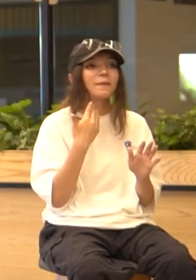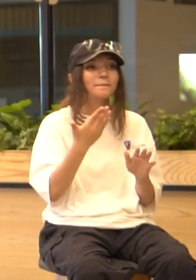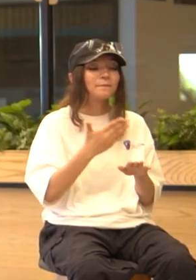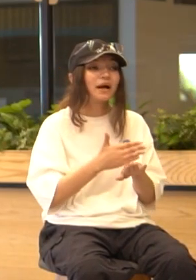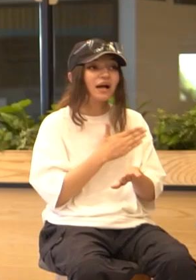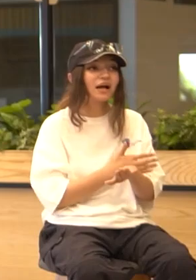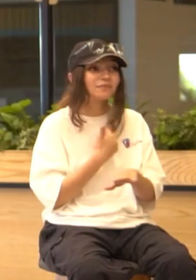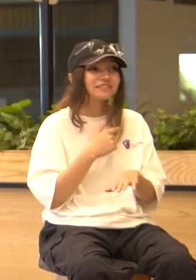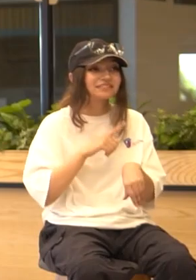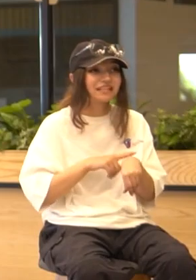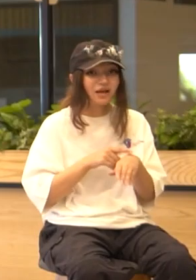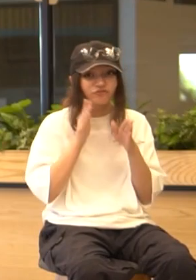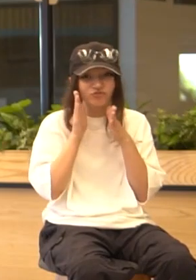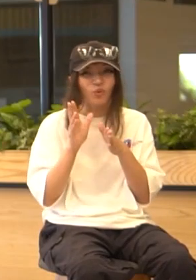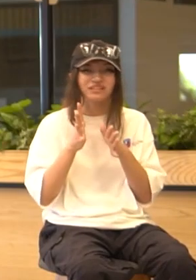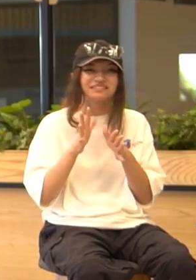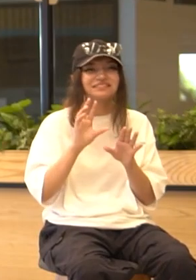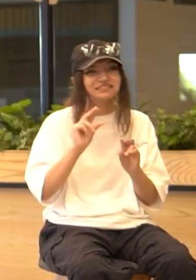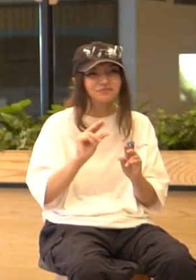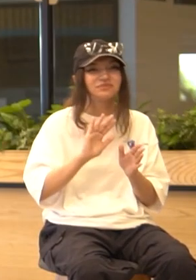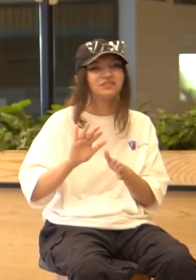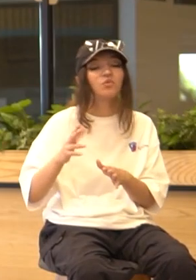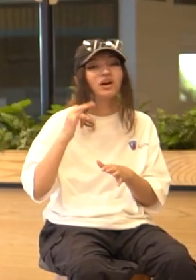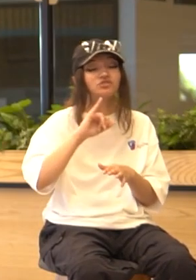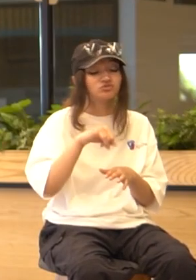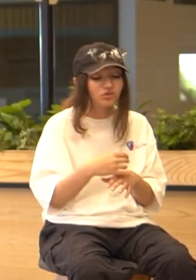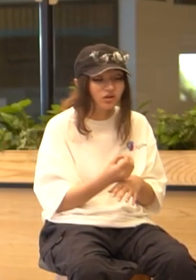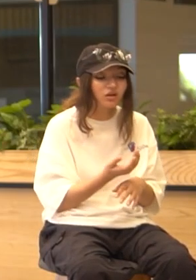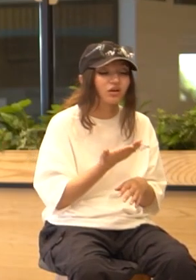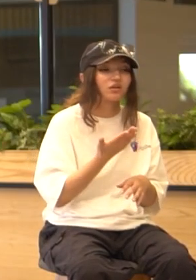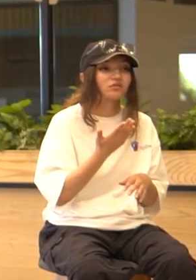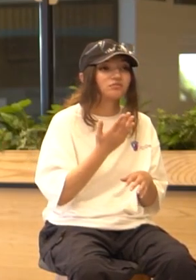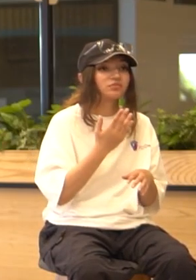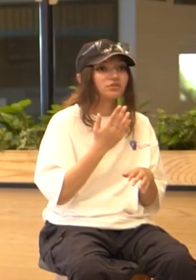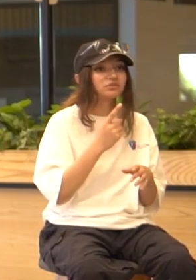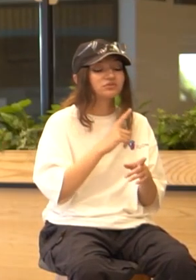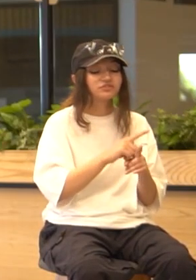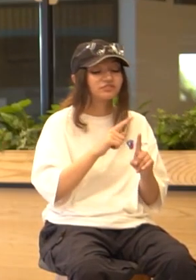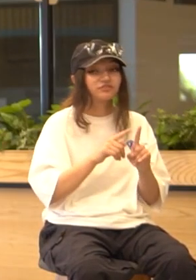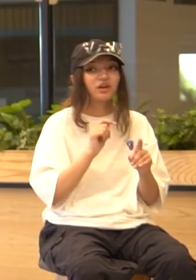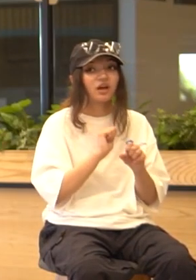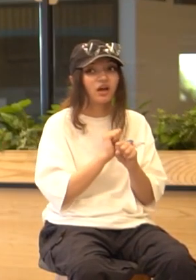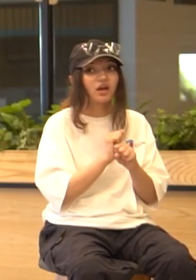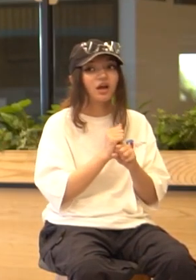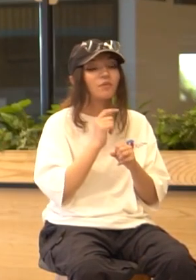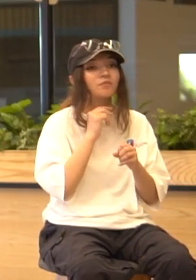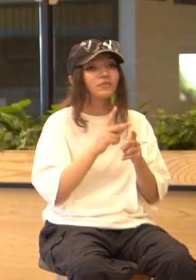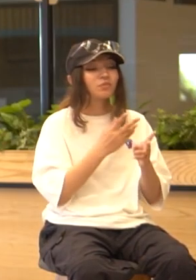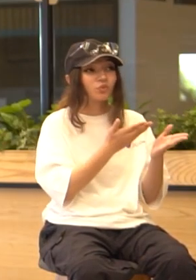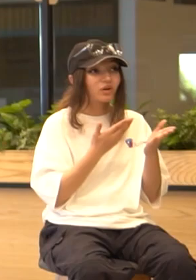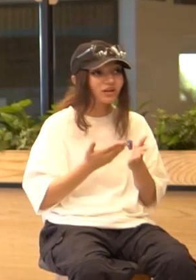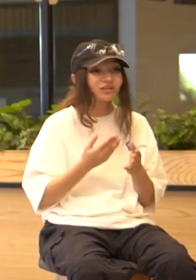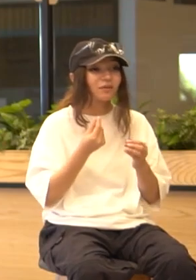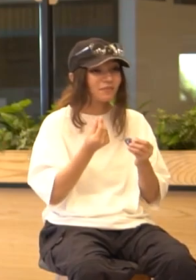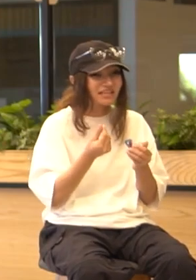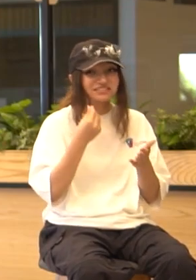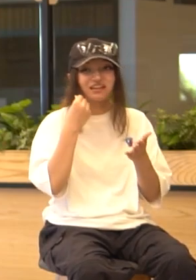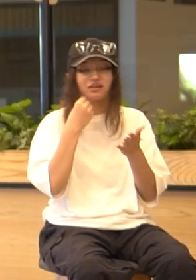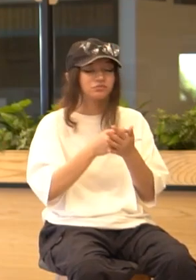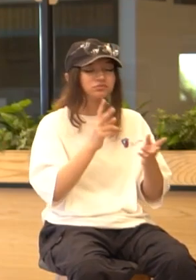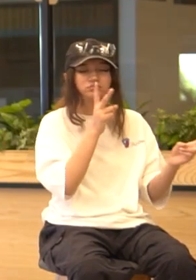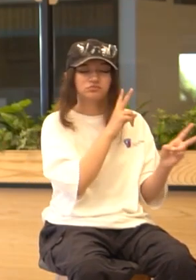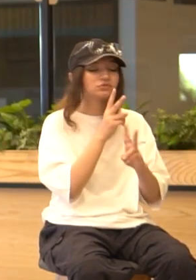to. And there's like so many projects, like, you know, like greeting cards and the way we can monetize it and everything.